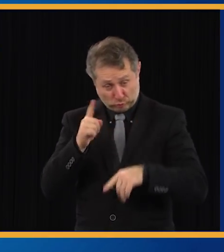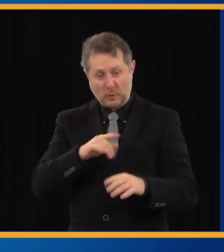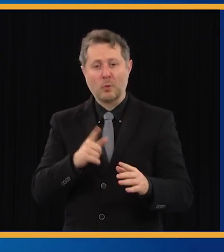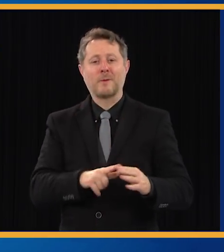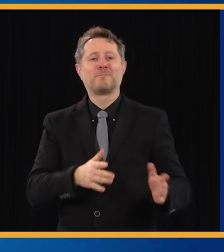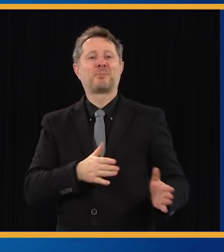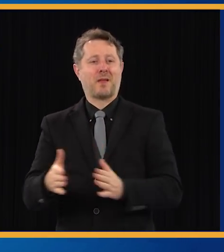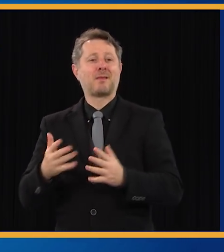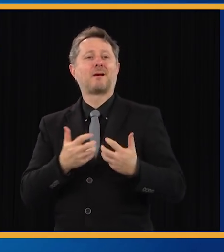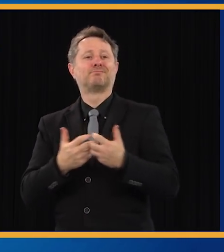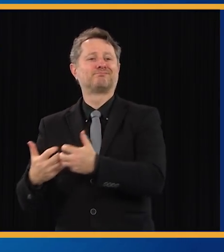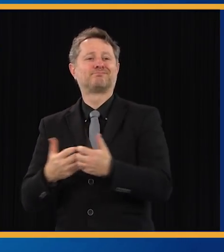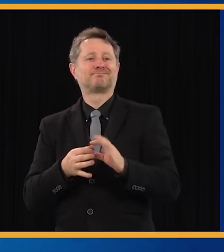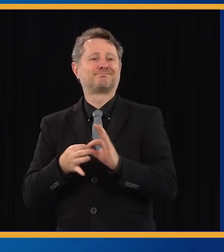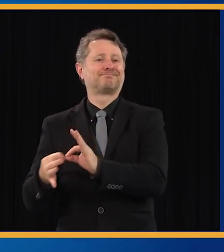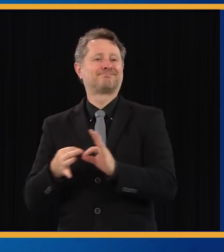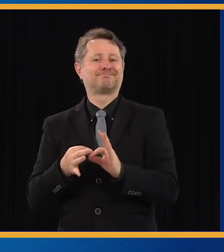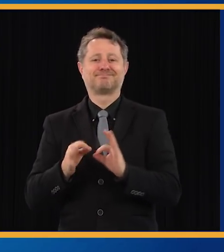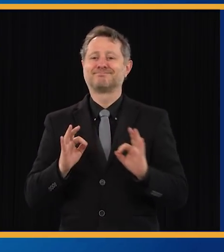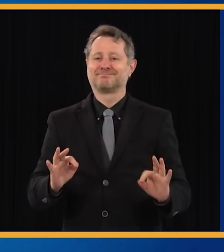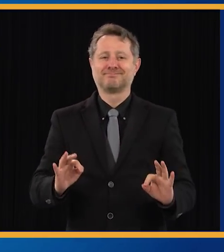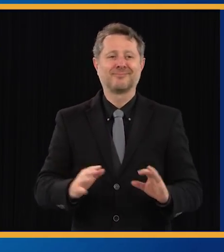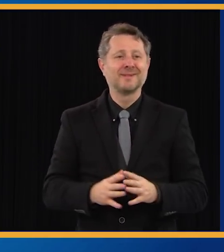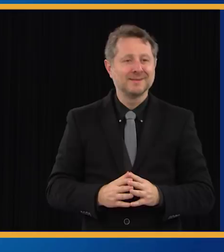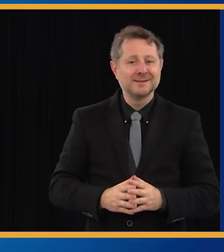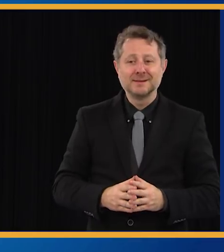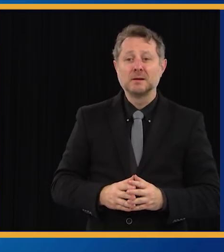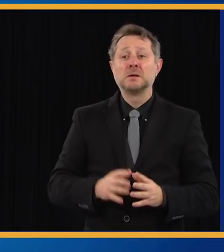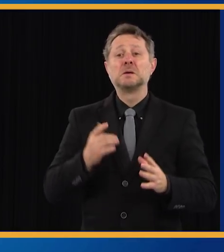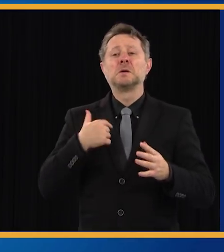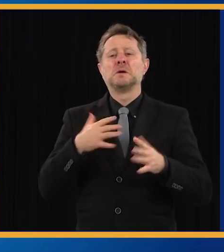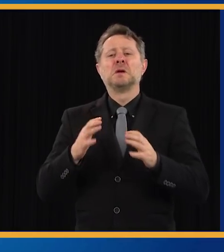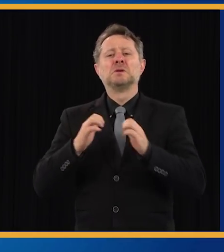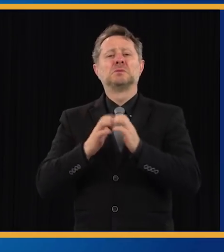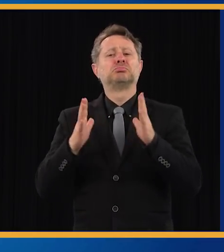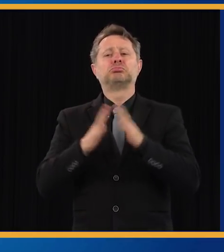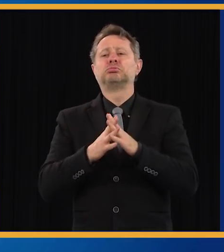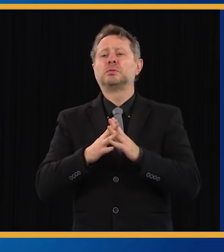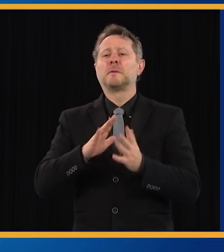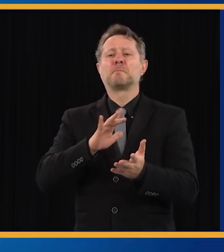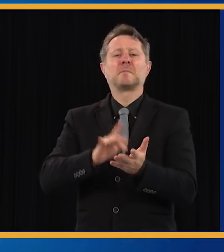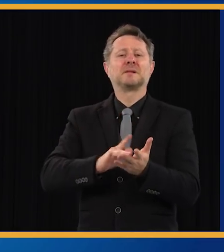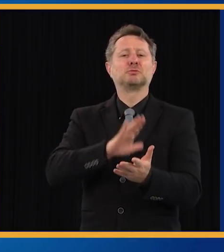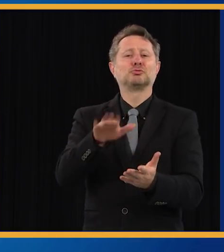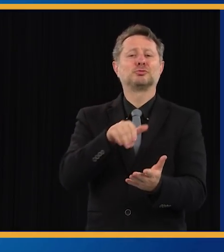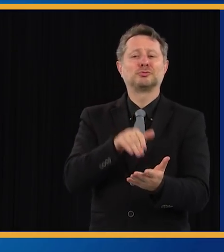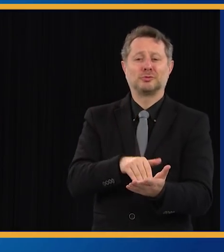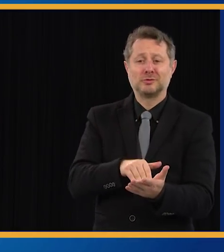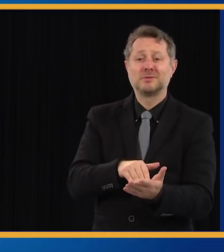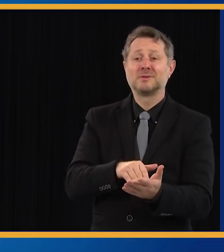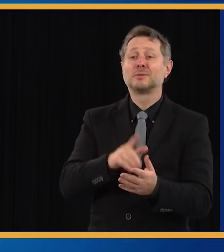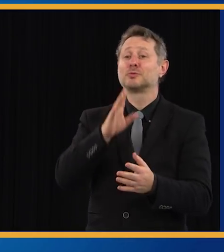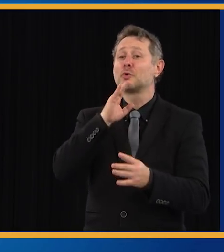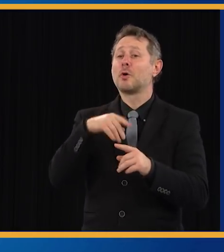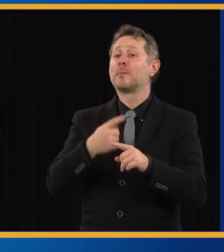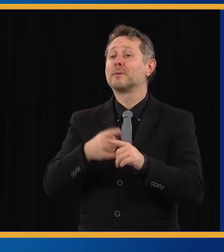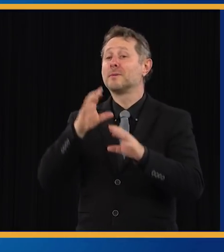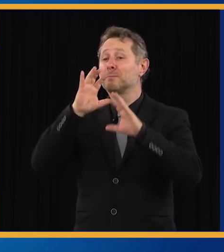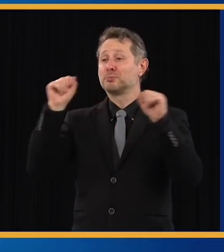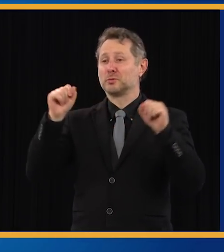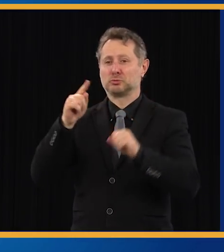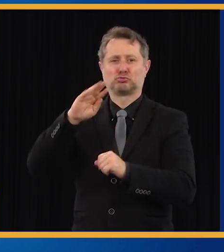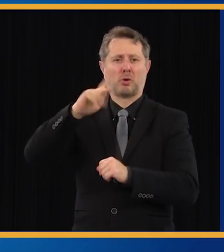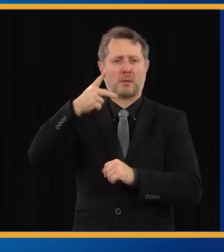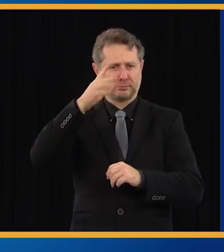step. We have medical centers that were built. I spoke to President Trump about this morning. When we were